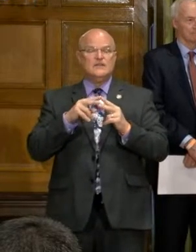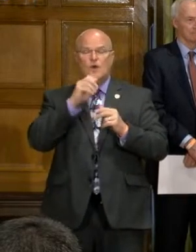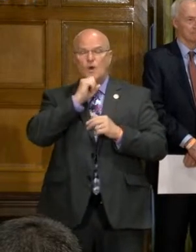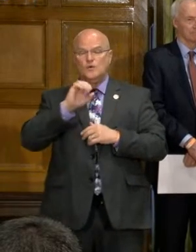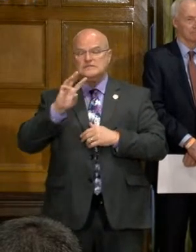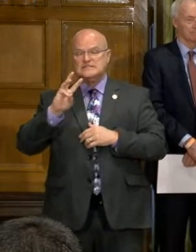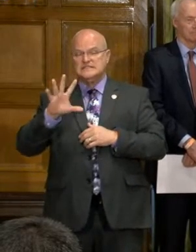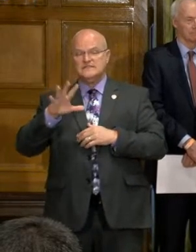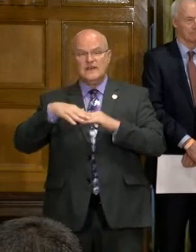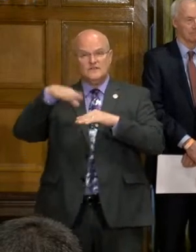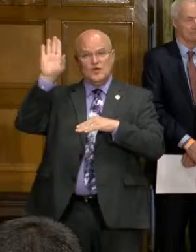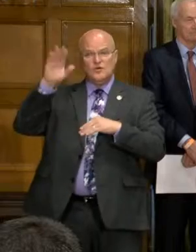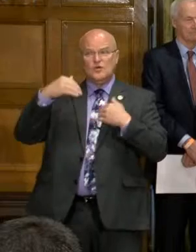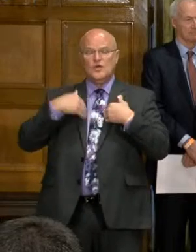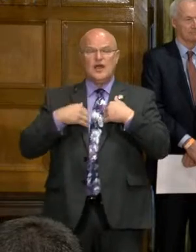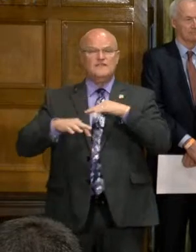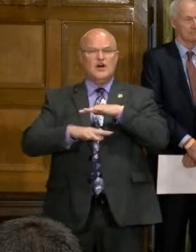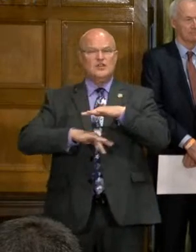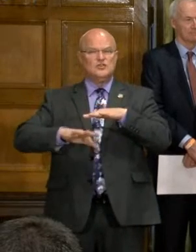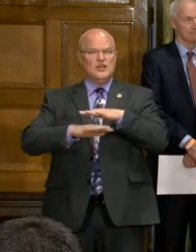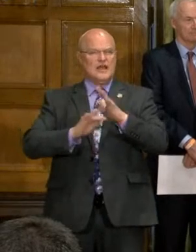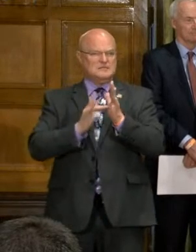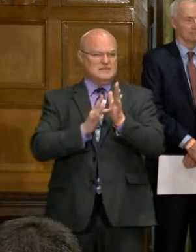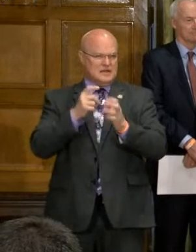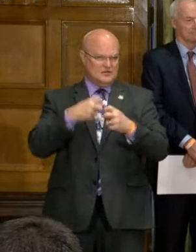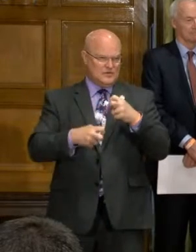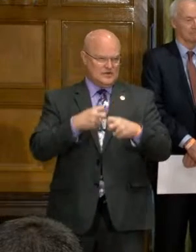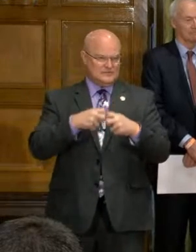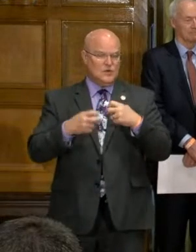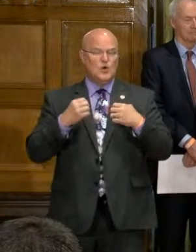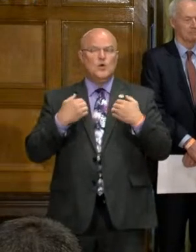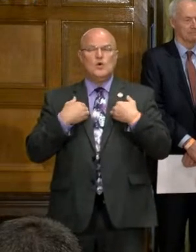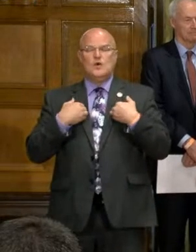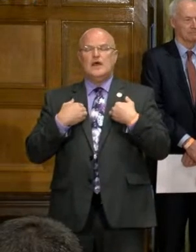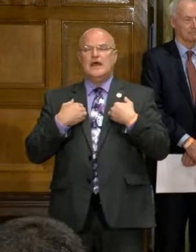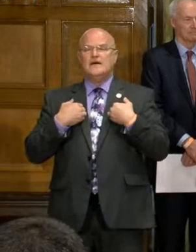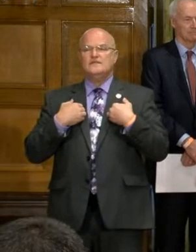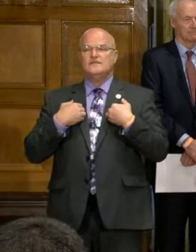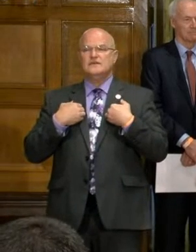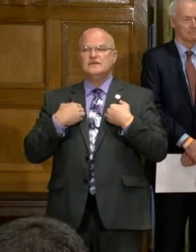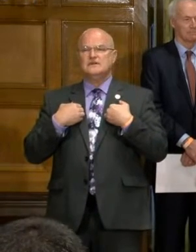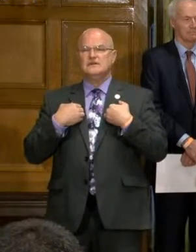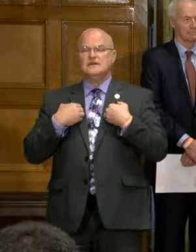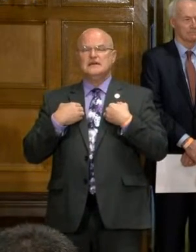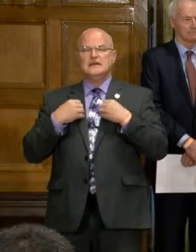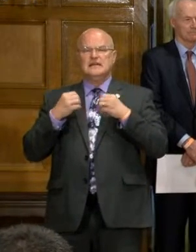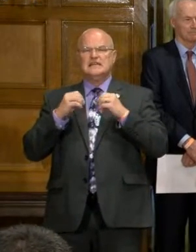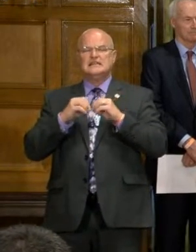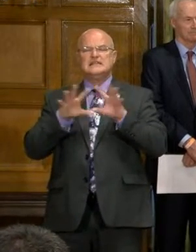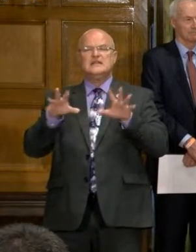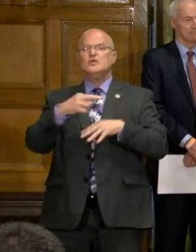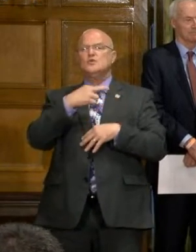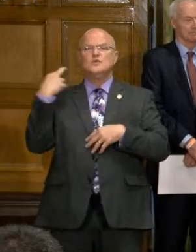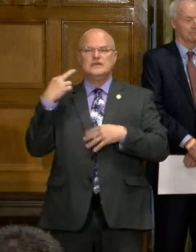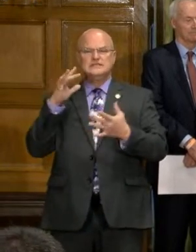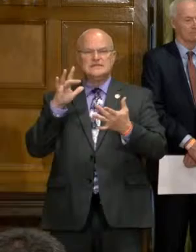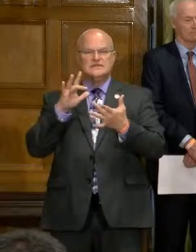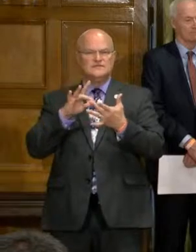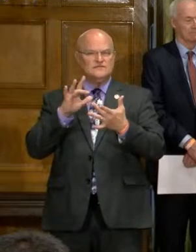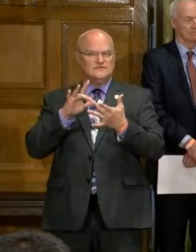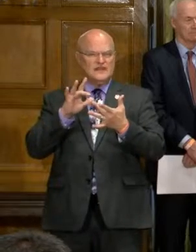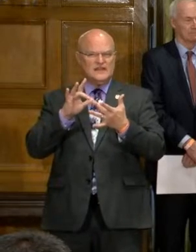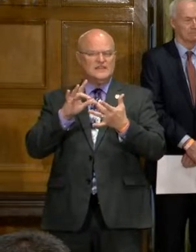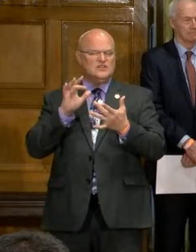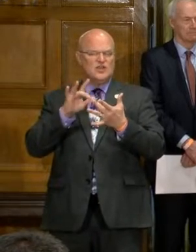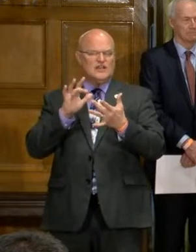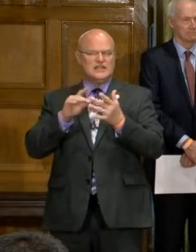age 65 and older, or have underlying medical conditions, or have clear risk factors, contact with a